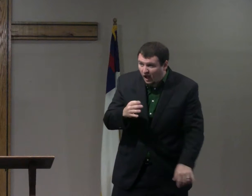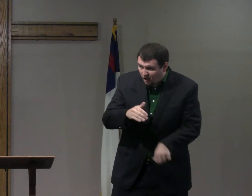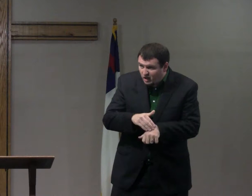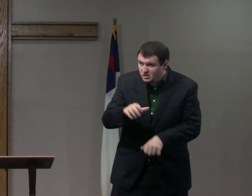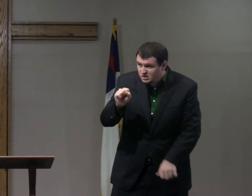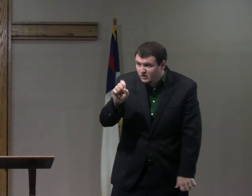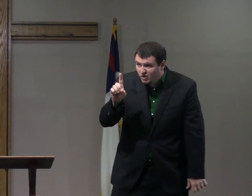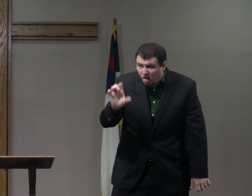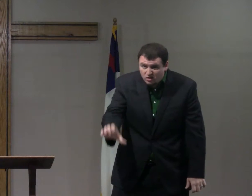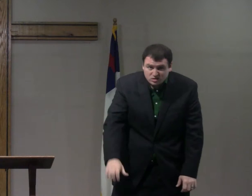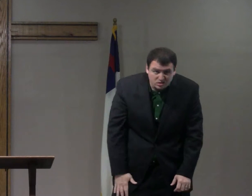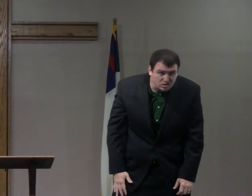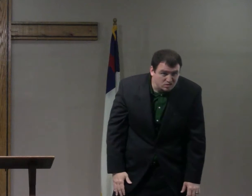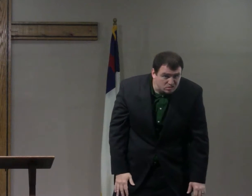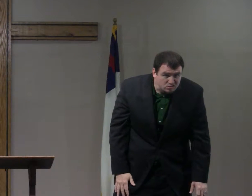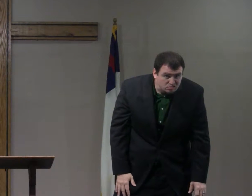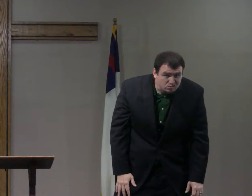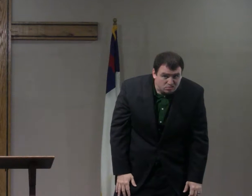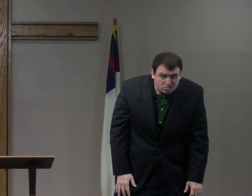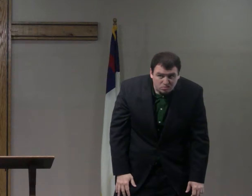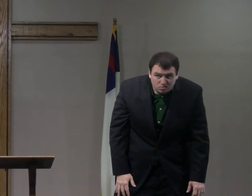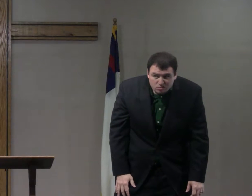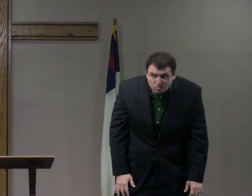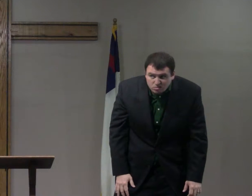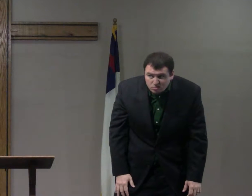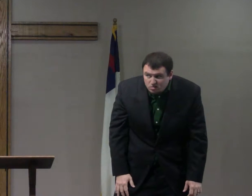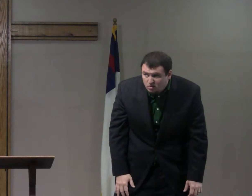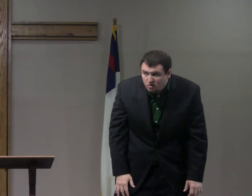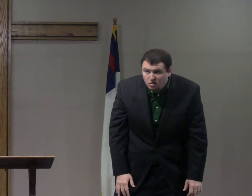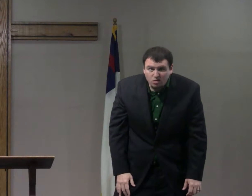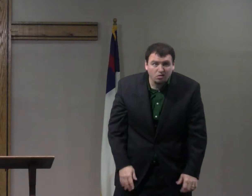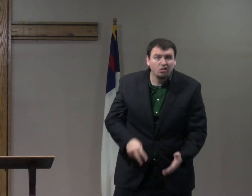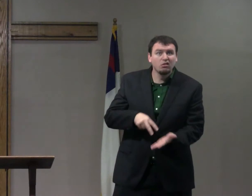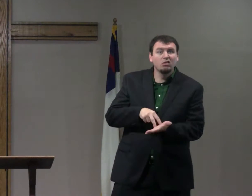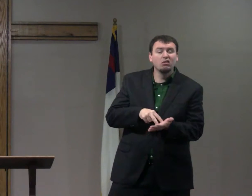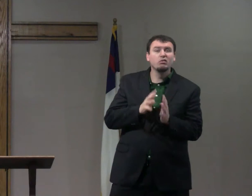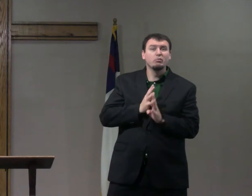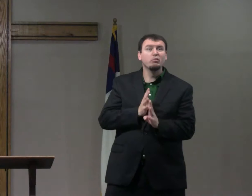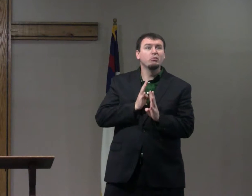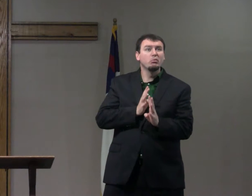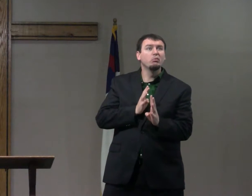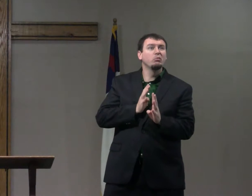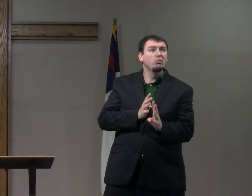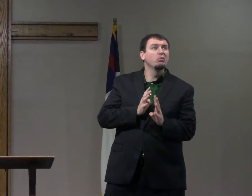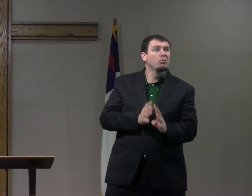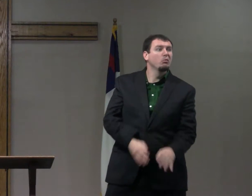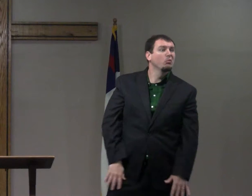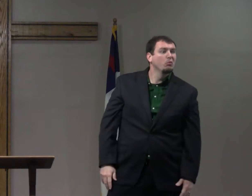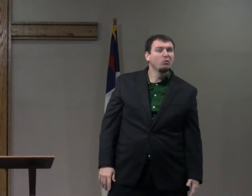And we complain about standing in line at Silver Dollar City.